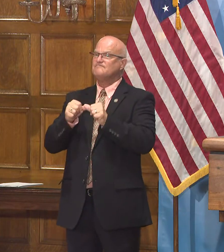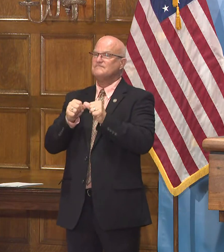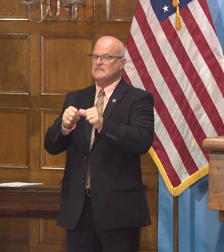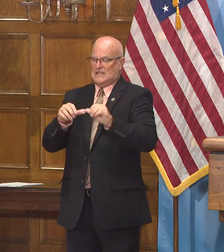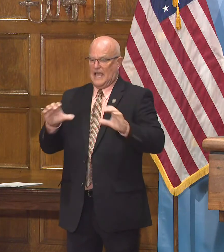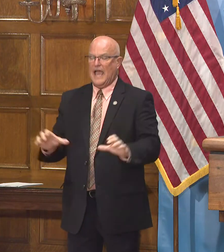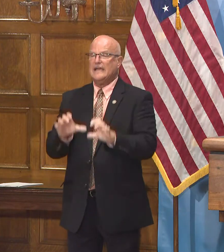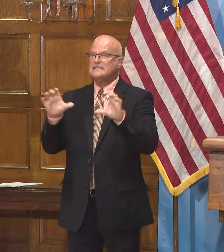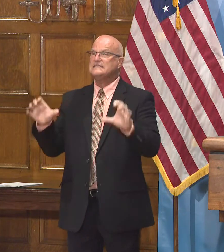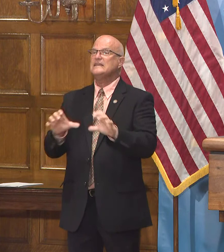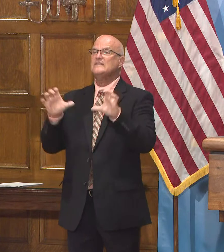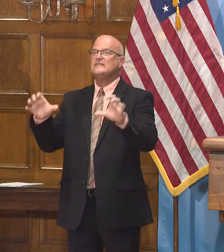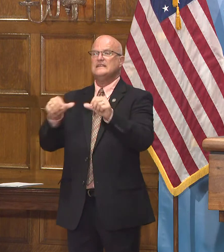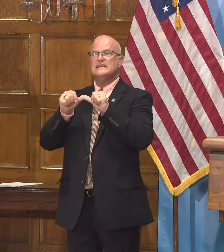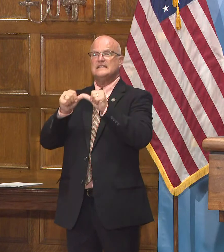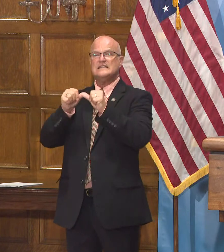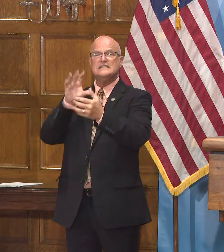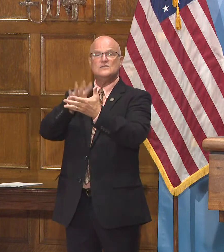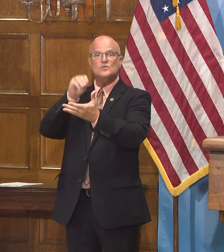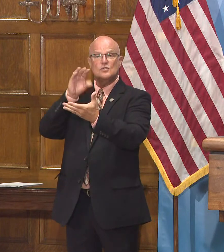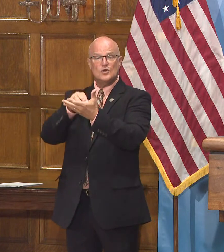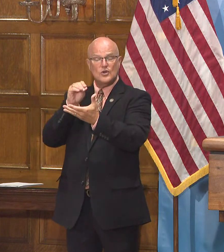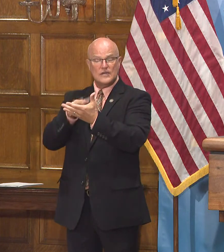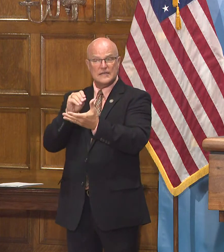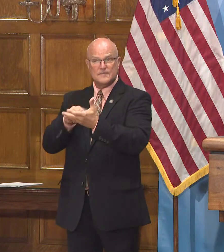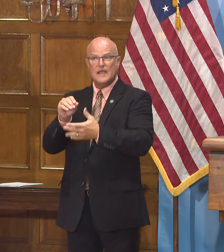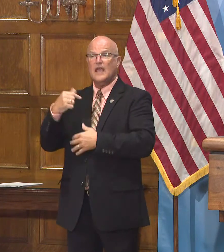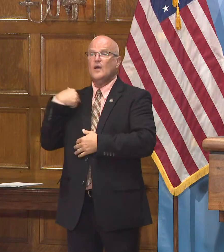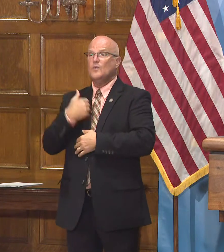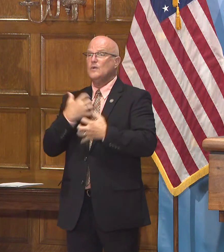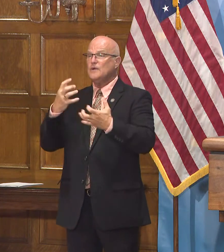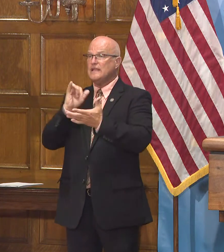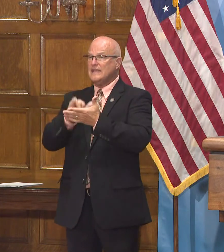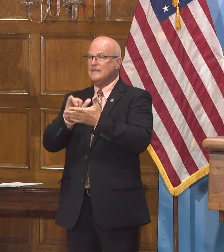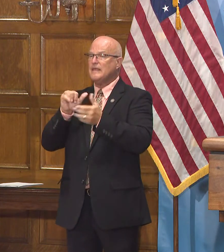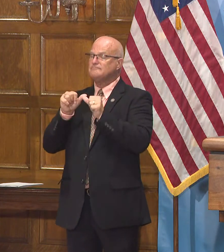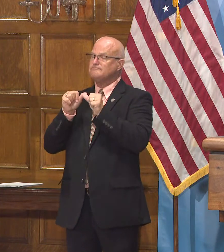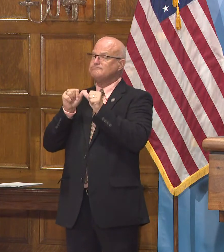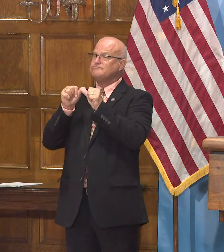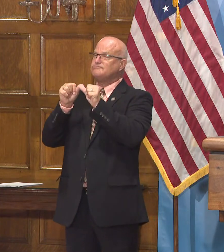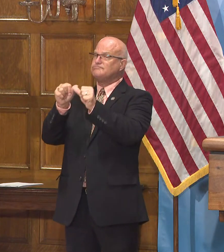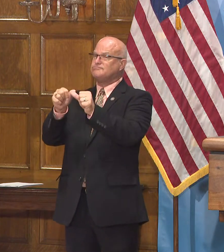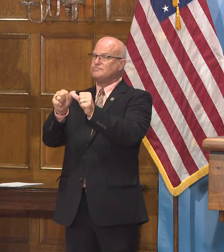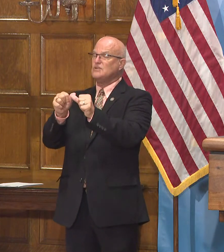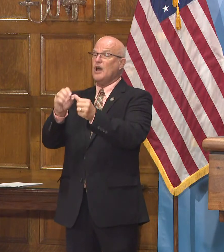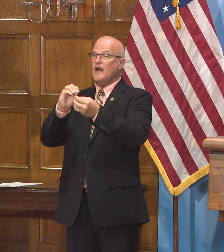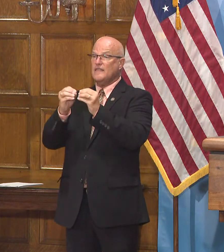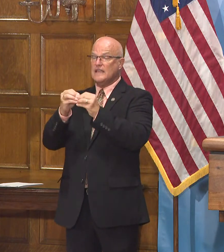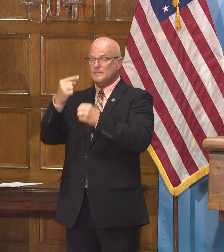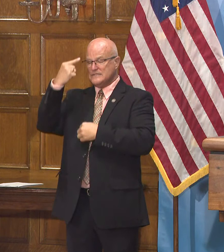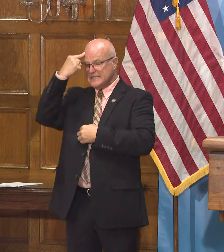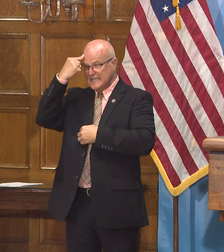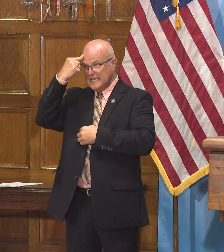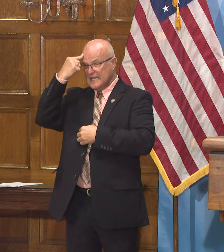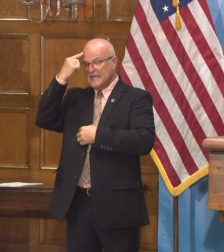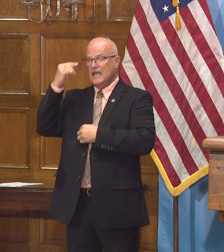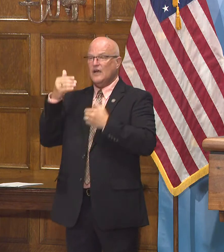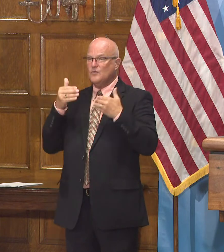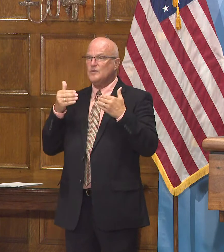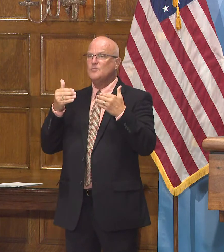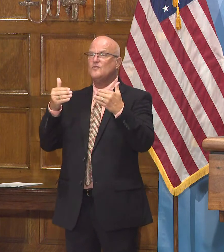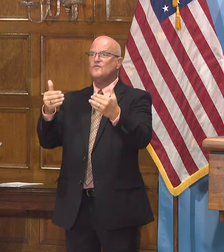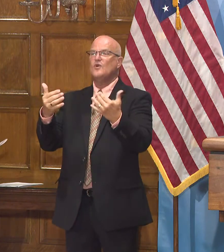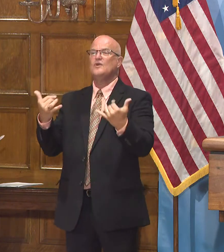the activities, we're continuing the learning, and we want to keep that going. So let's keep these numbers in mind as we move